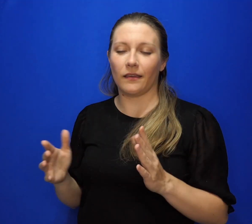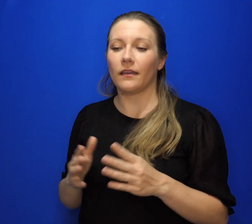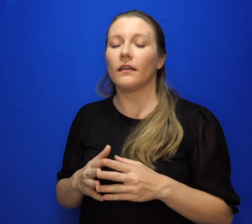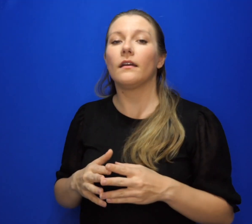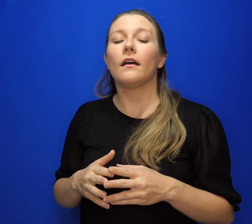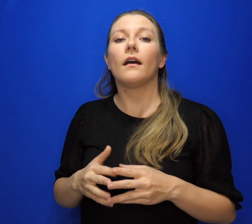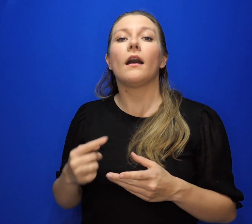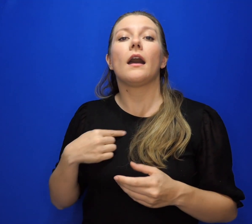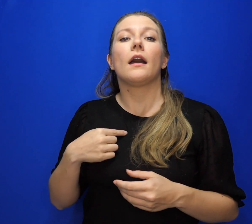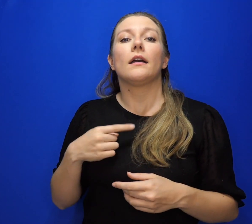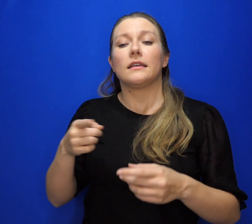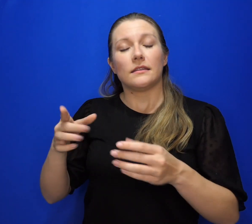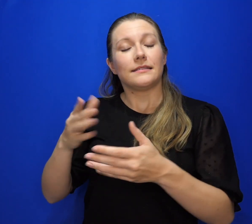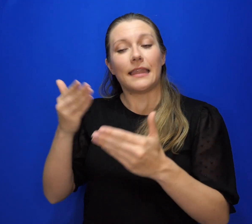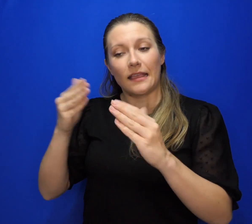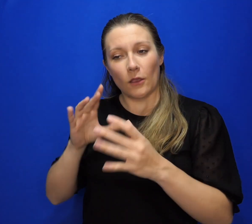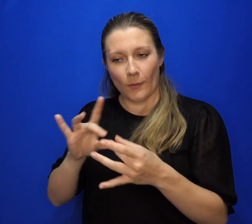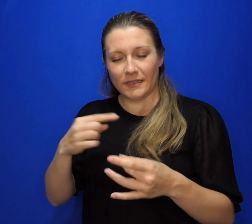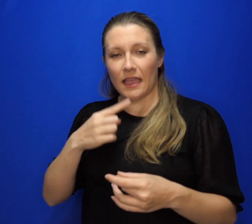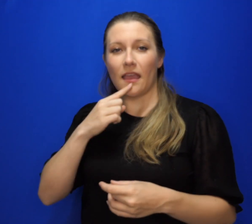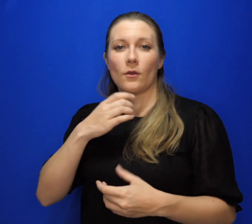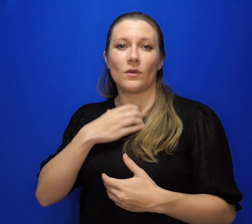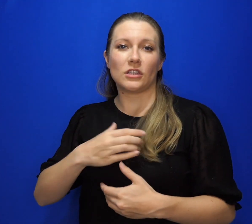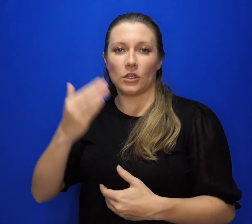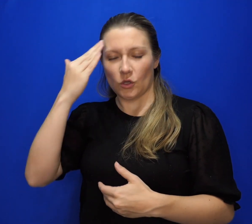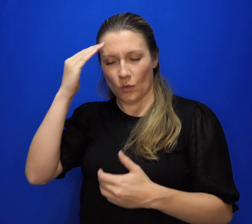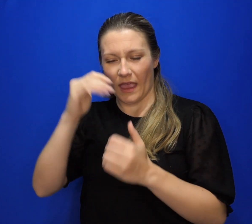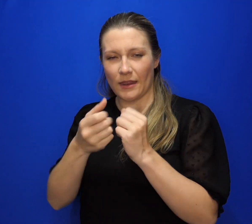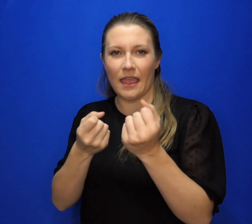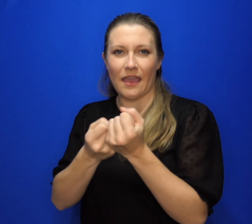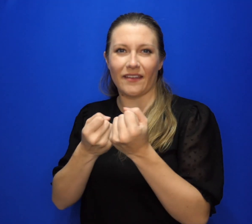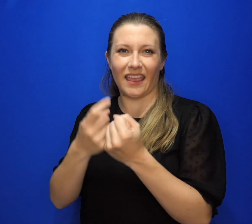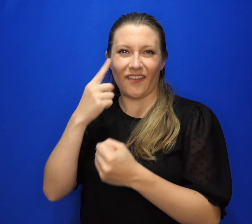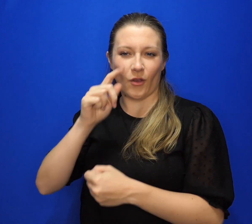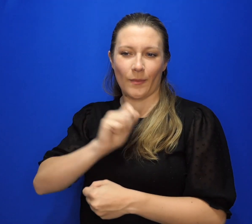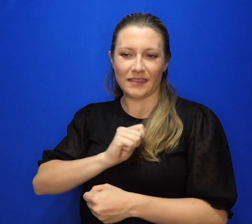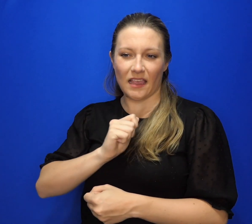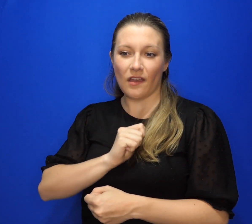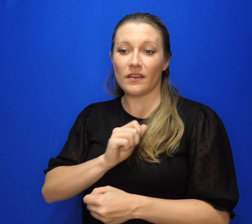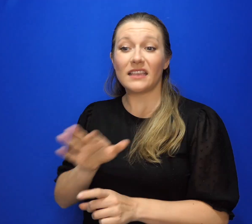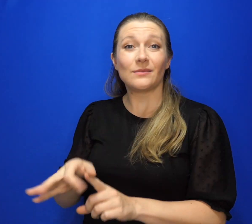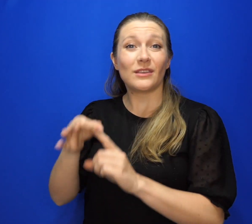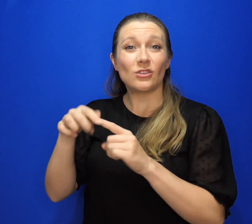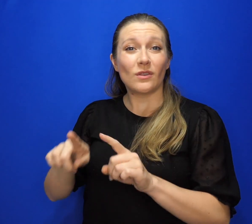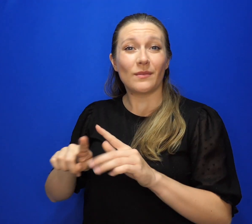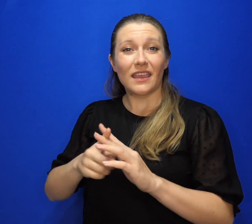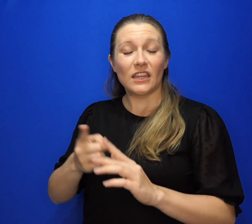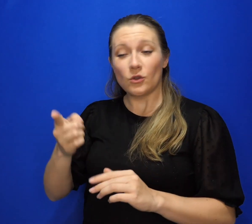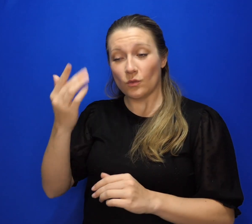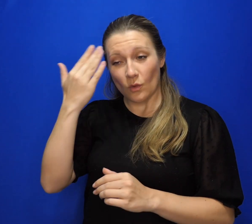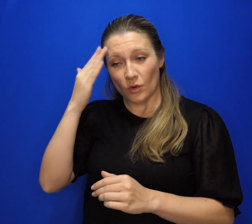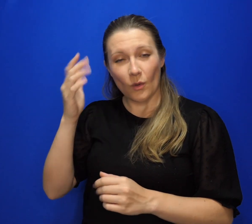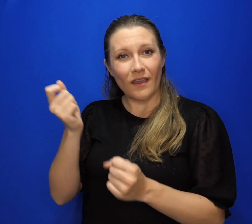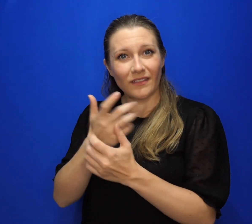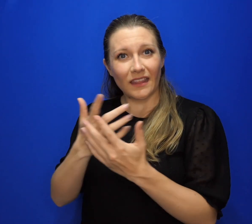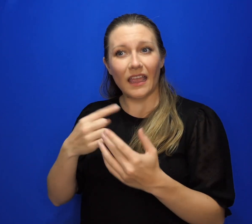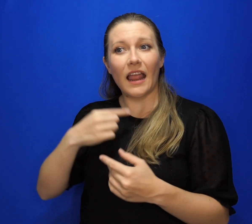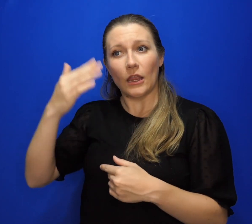myself. When you don't know everything, especially in the beginning, I knew there was more and I knew it could be done differently, but I didn't know